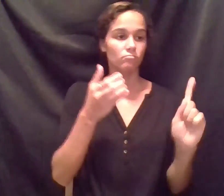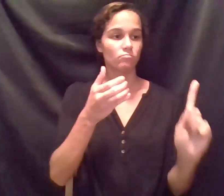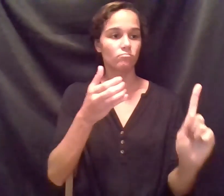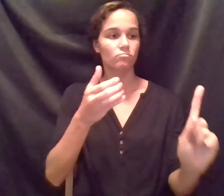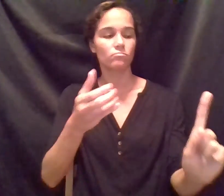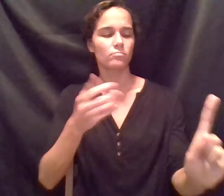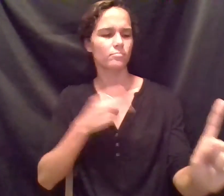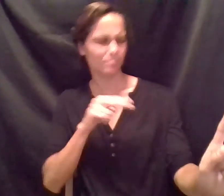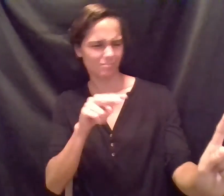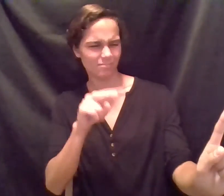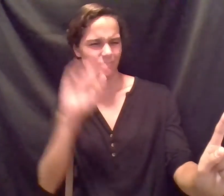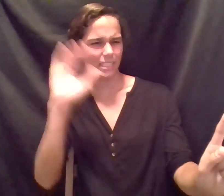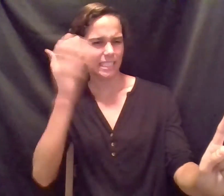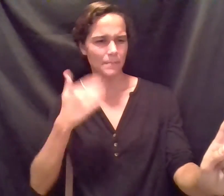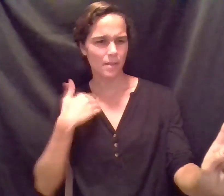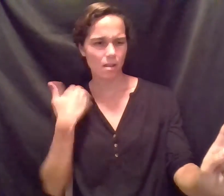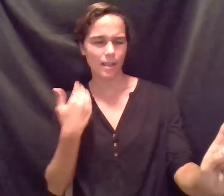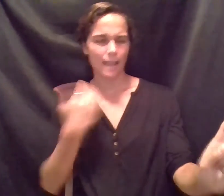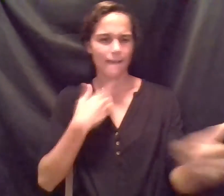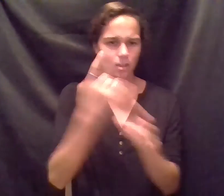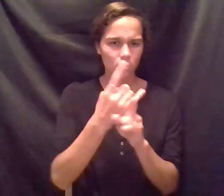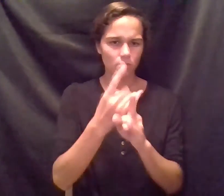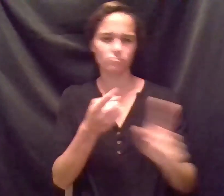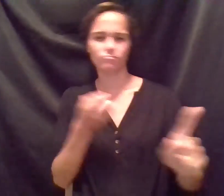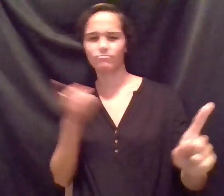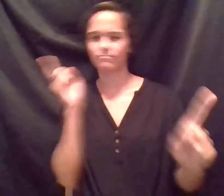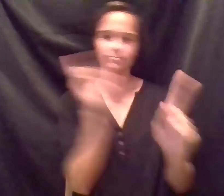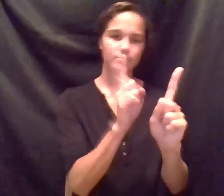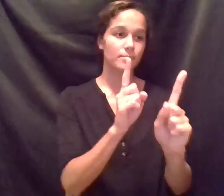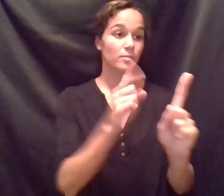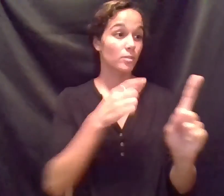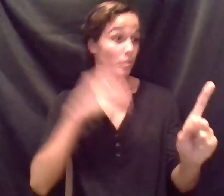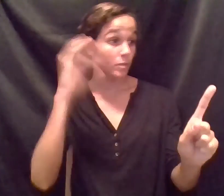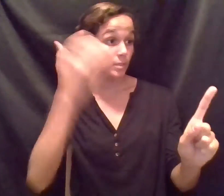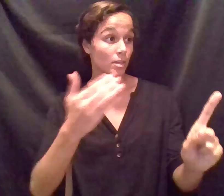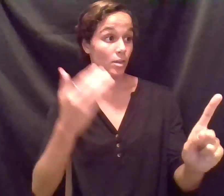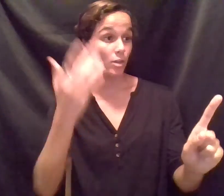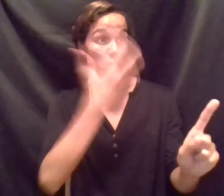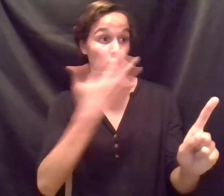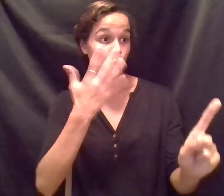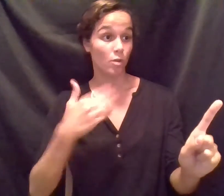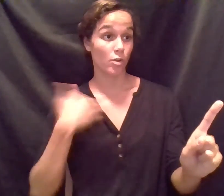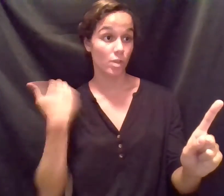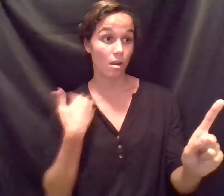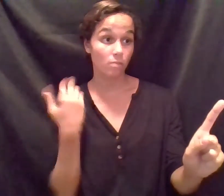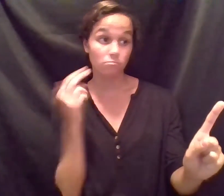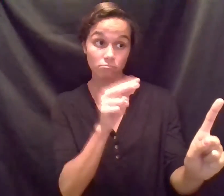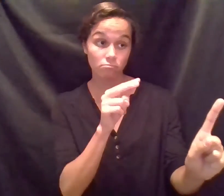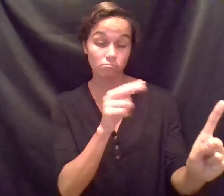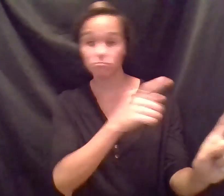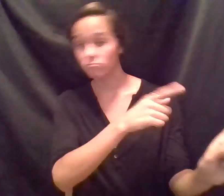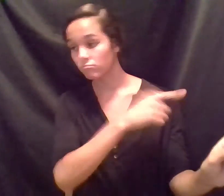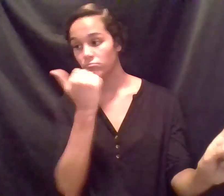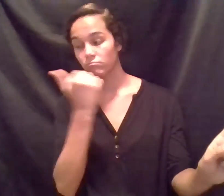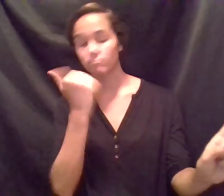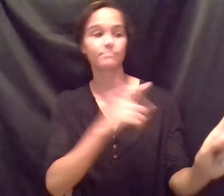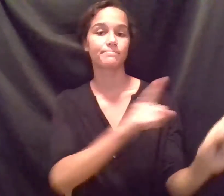hand. So he detained him and said, you look young, you have alcohol in your hand. The gentleman produced an ID that proved that he was at